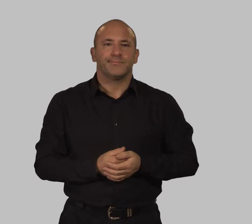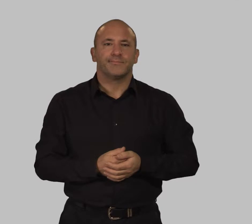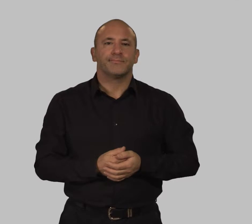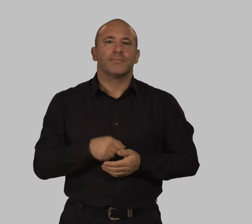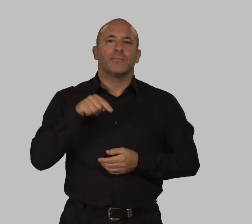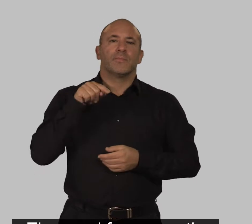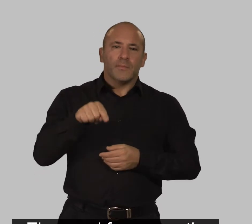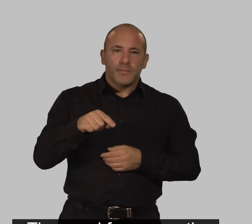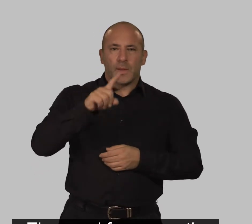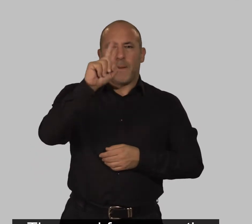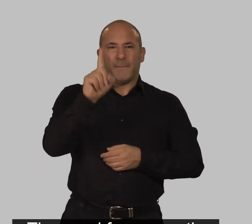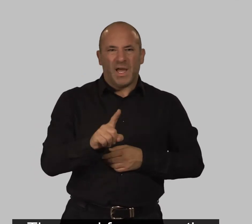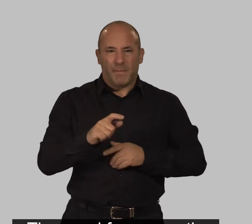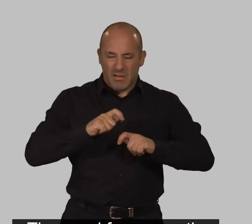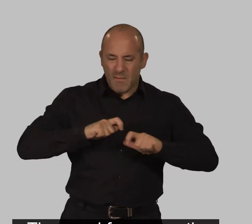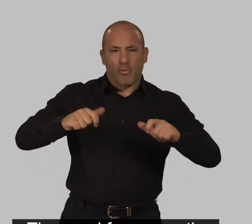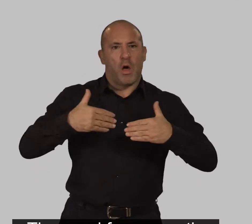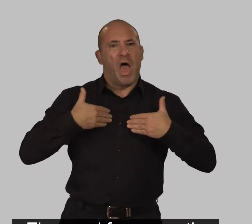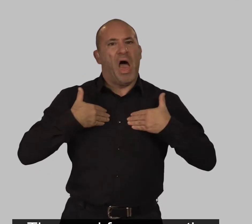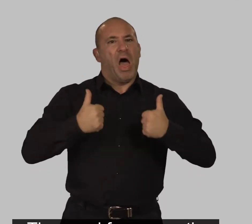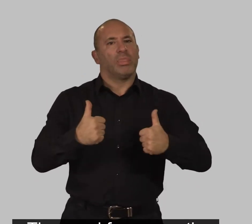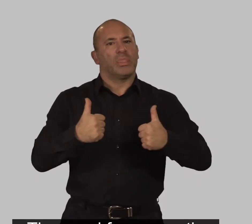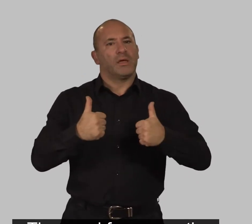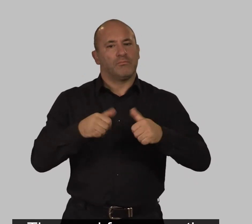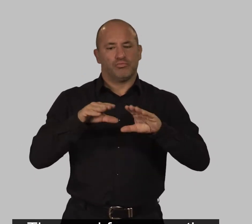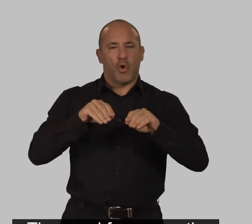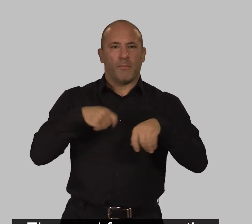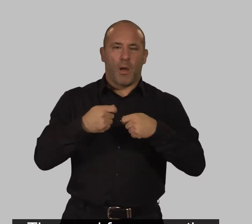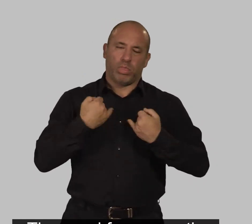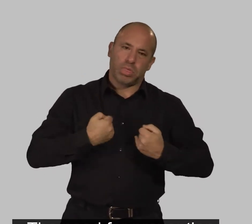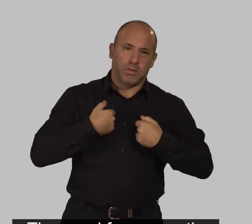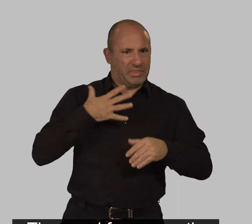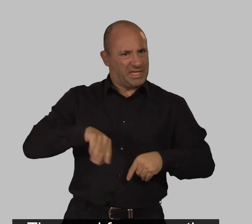the need for prevention to help keep people healthy,